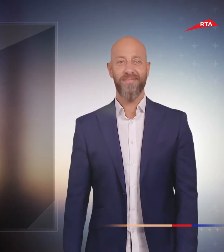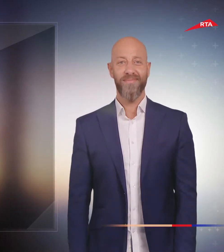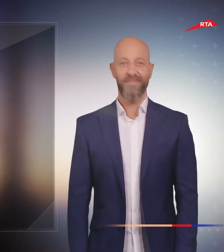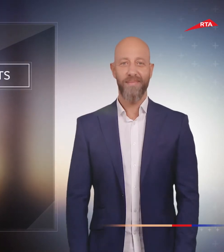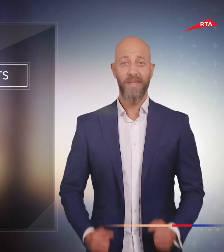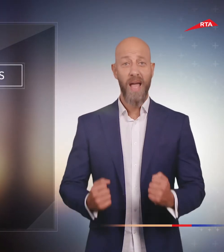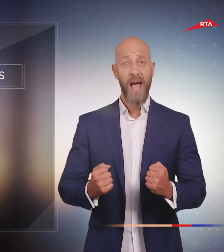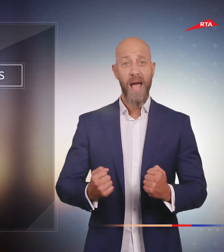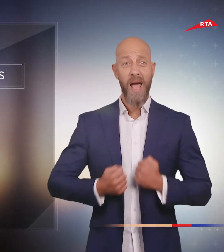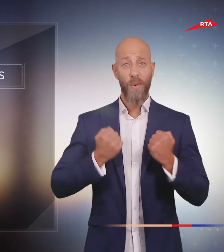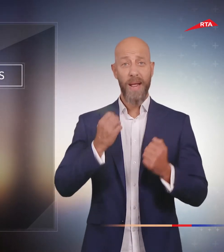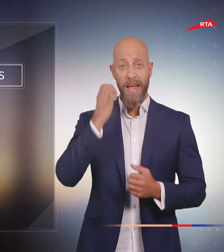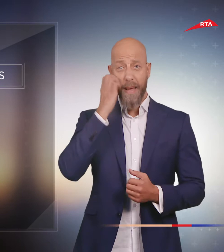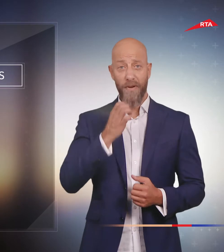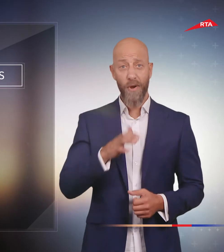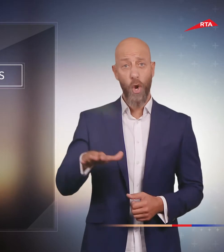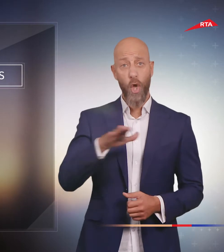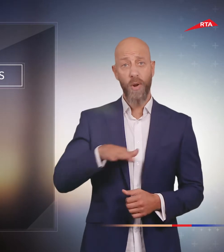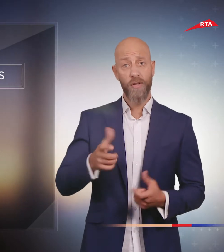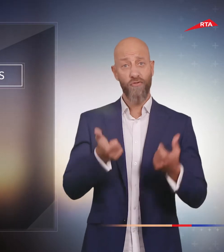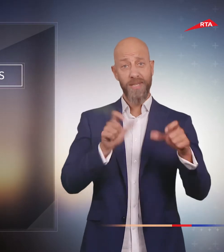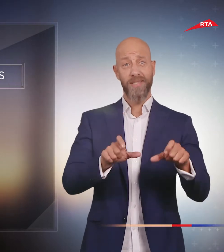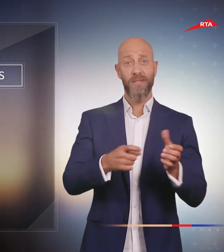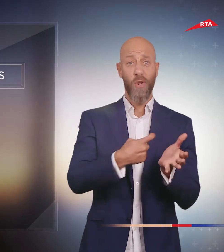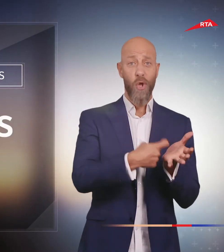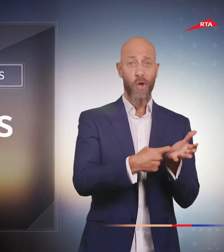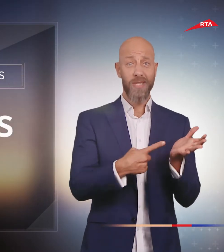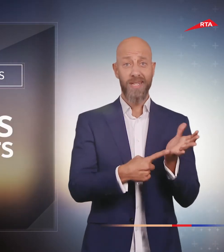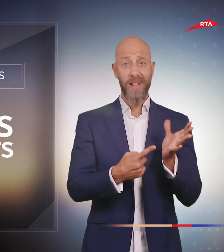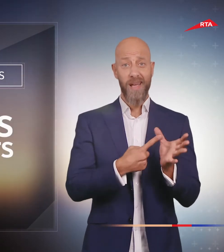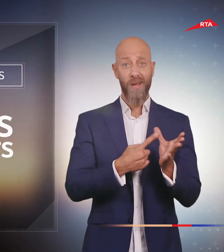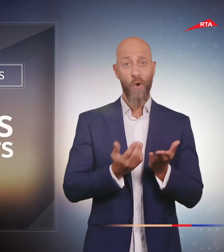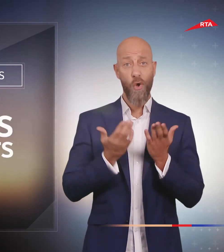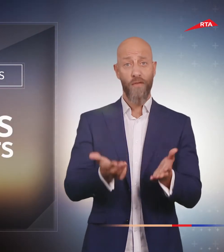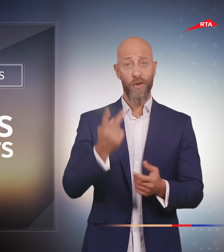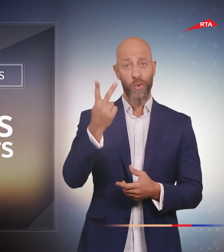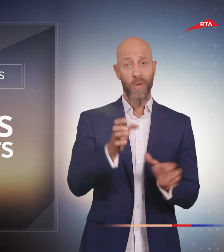For our citizens and residents, RTA offers two classes of permits.